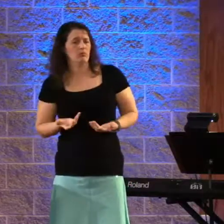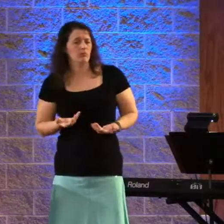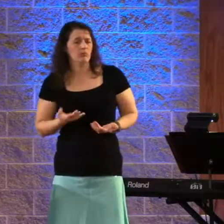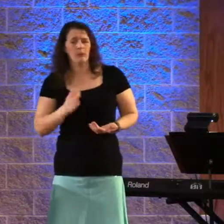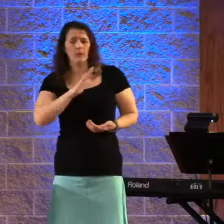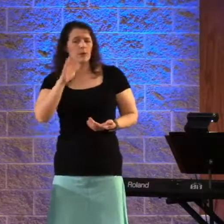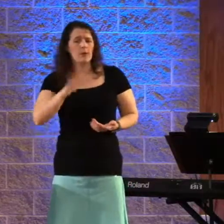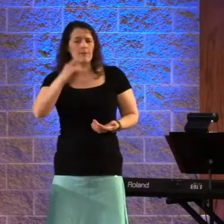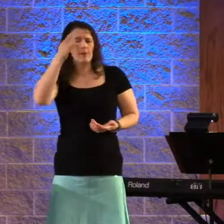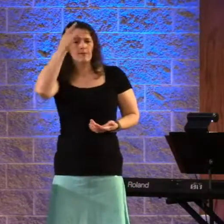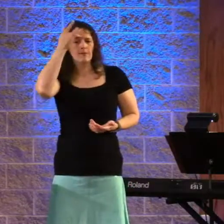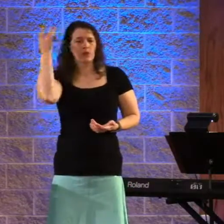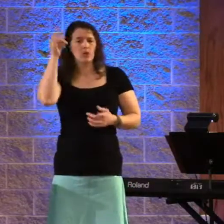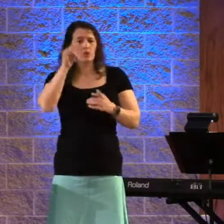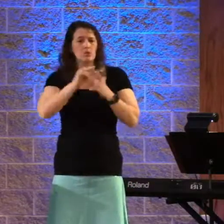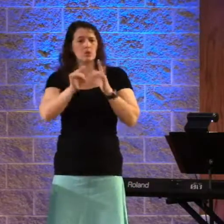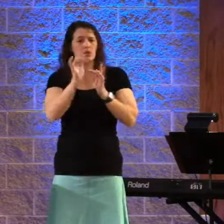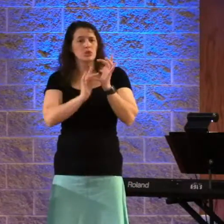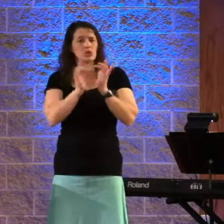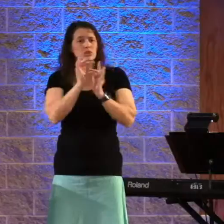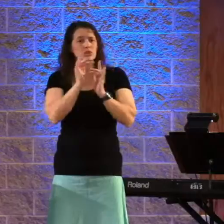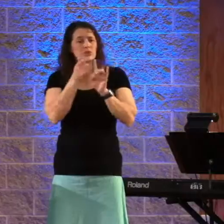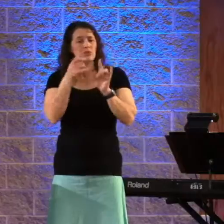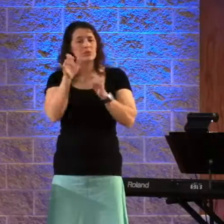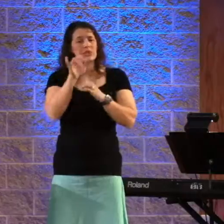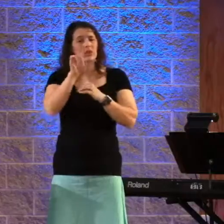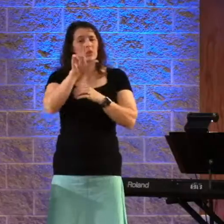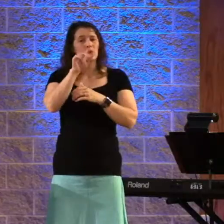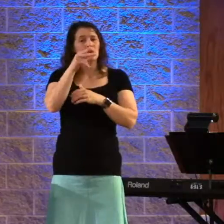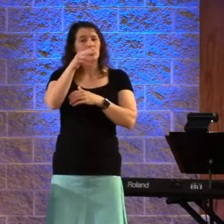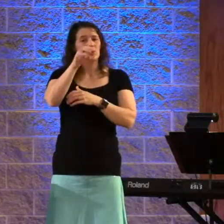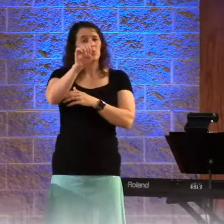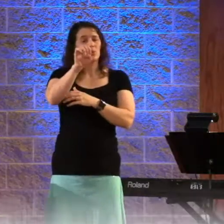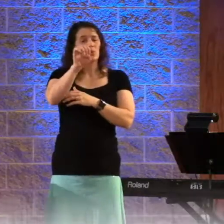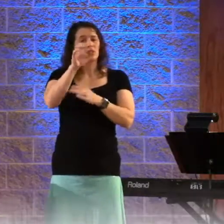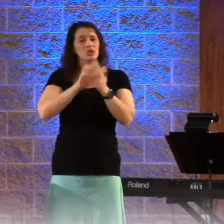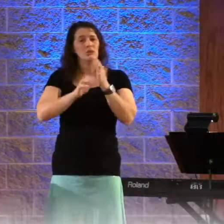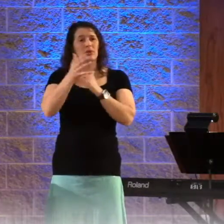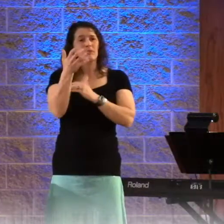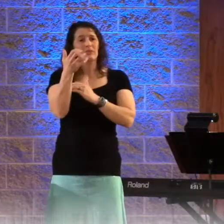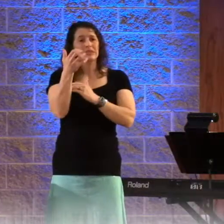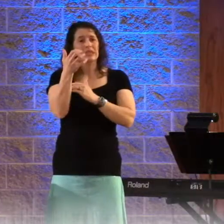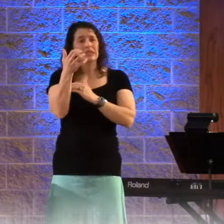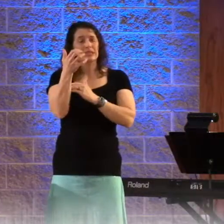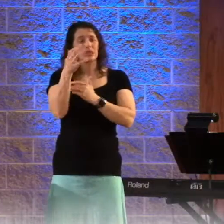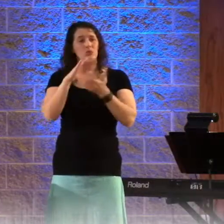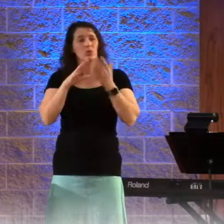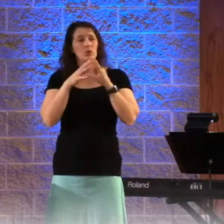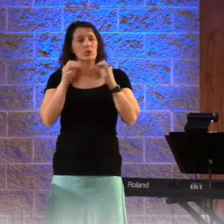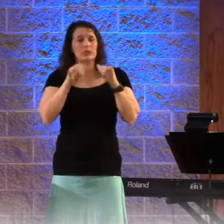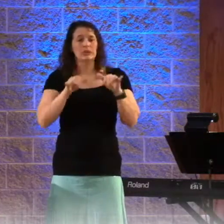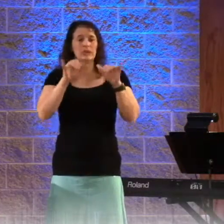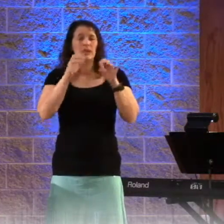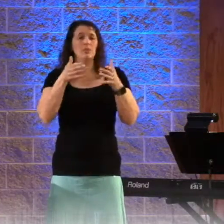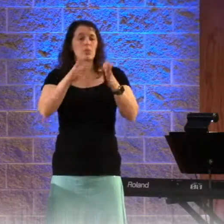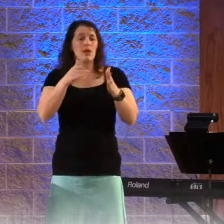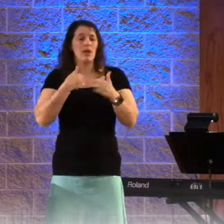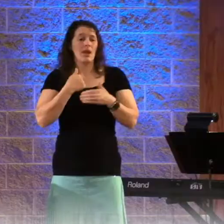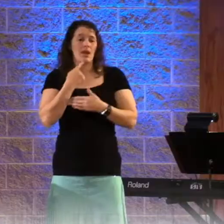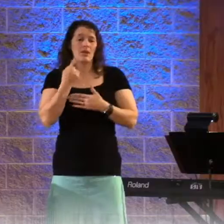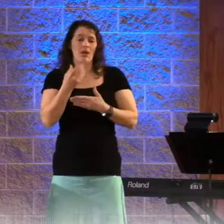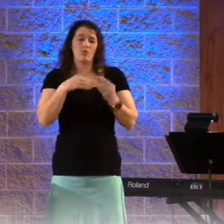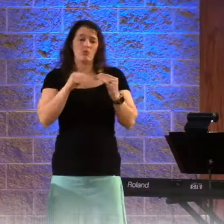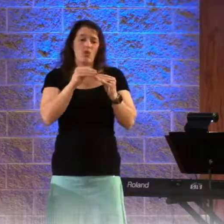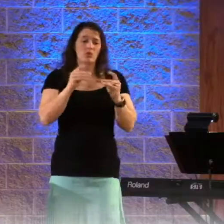Never forget the words of Jesus out of that same Luke chapter 15 context. In the same way, I tell you, there was more